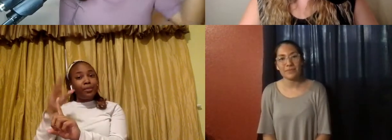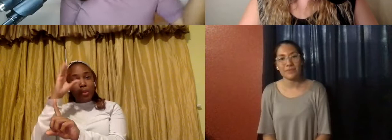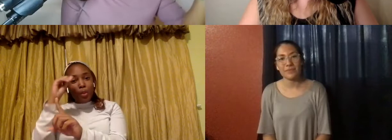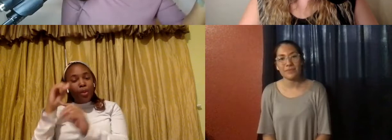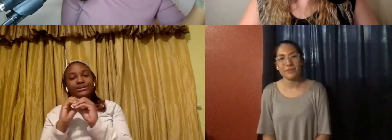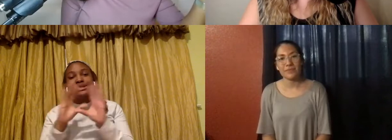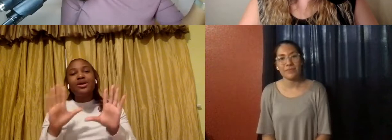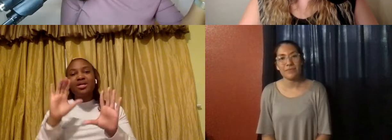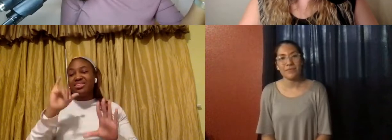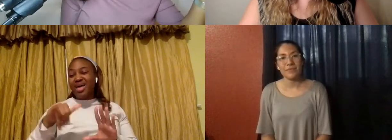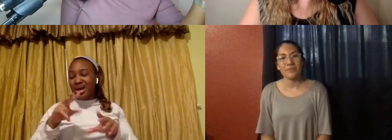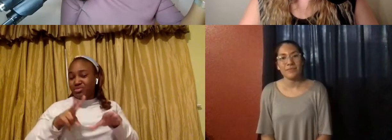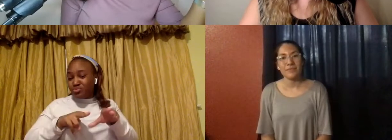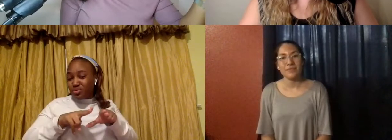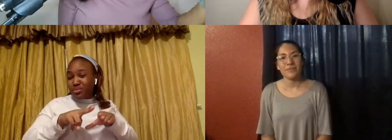the expectation.